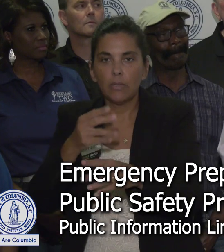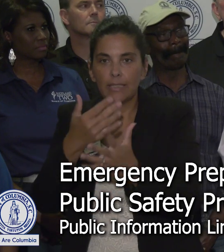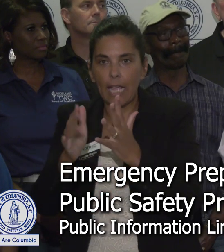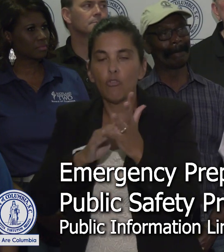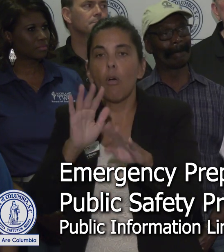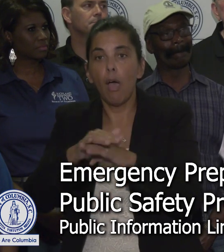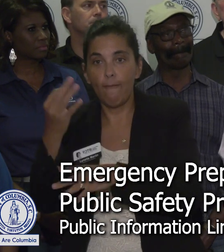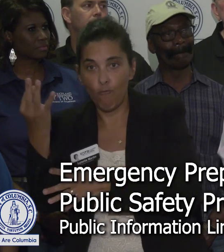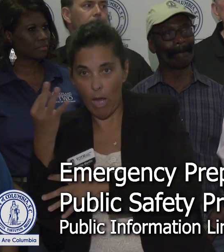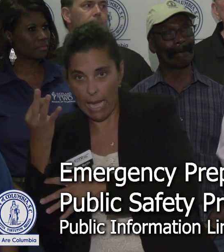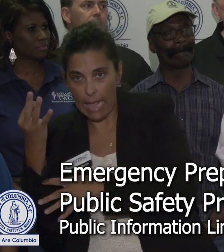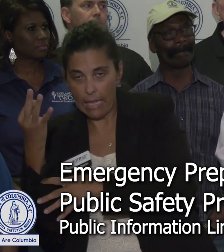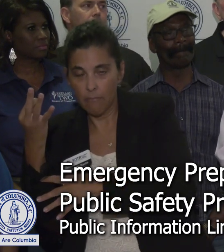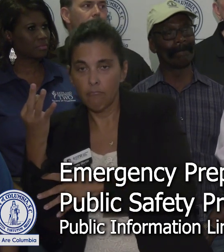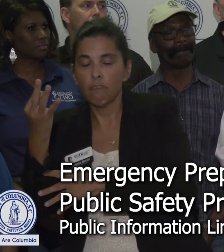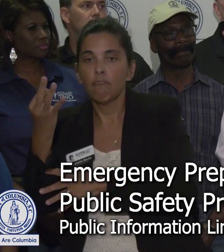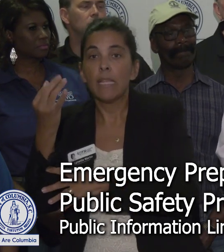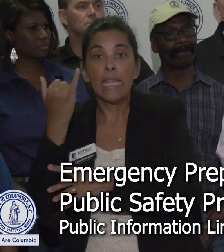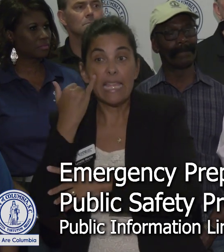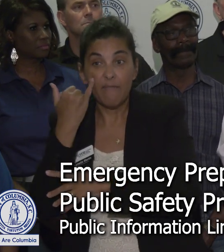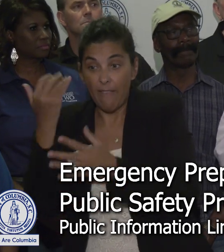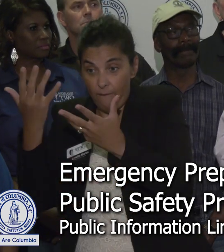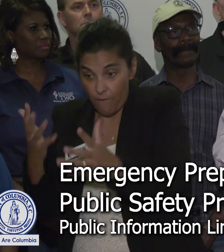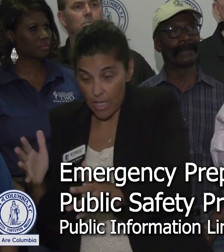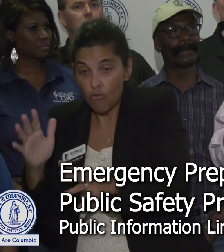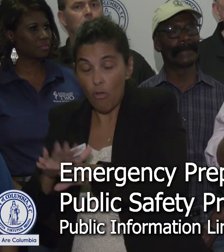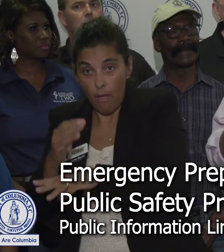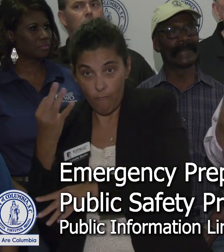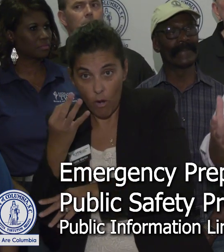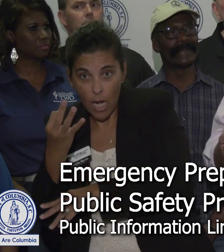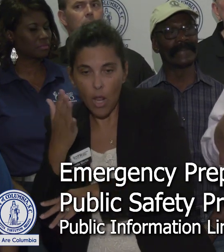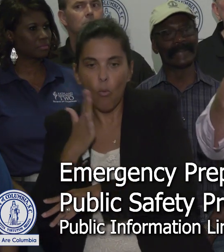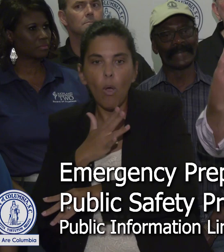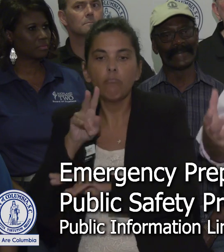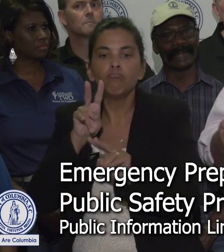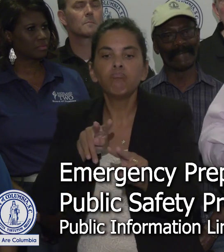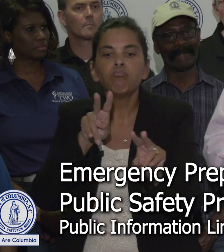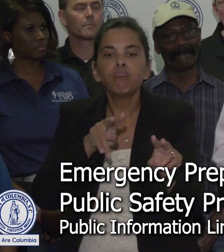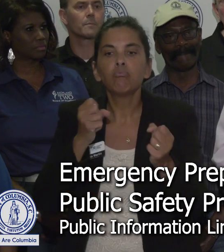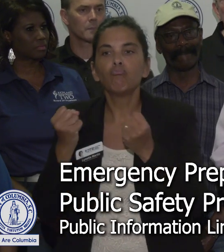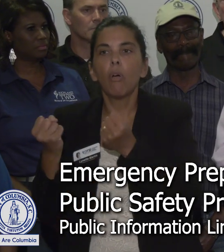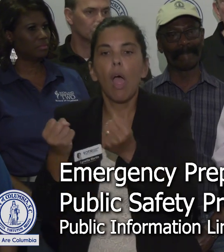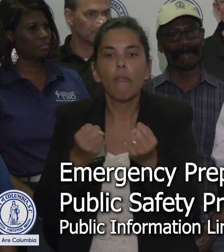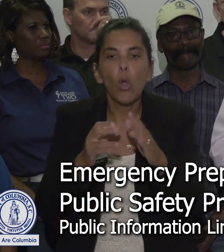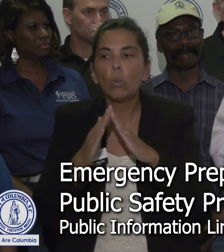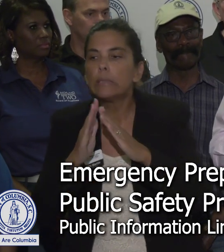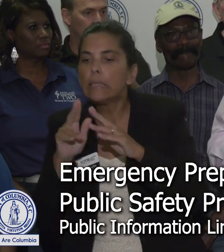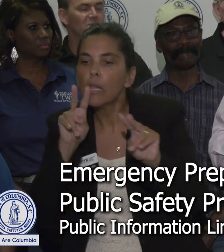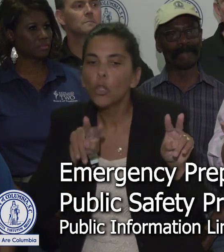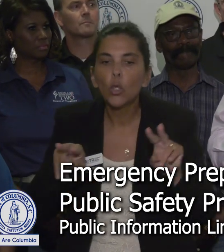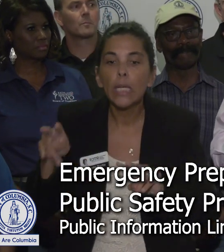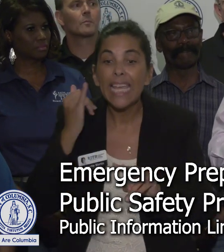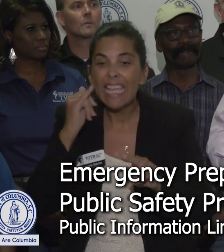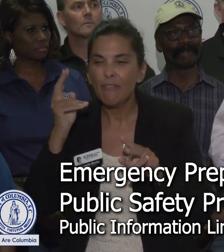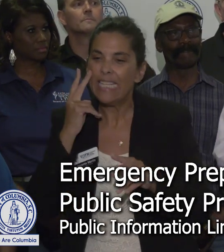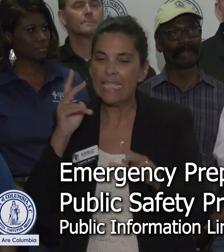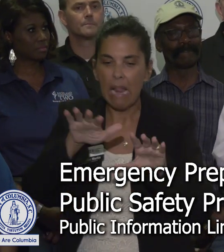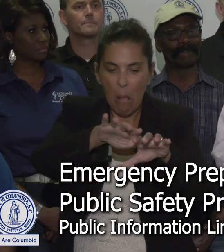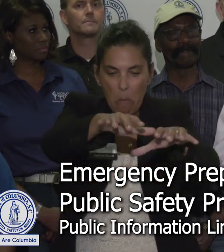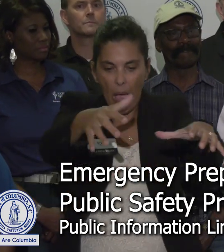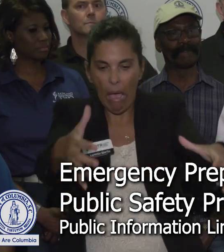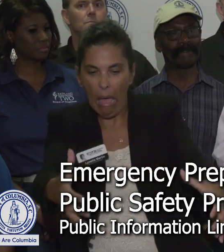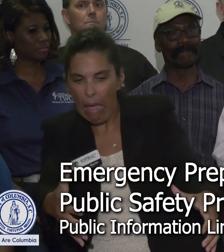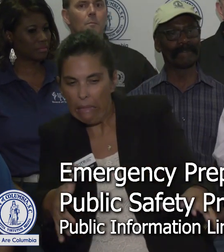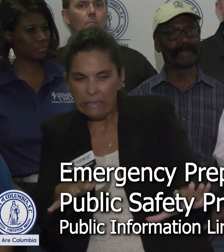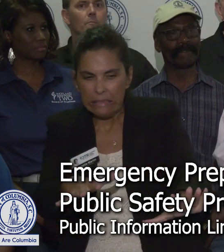if they finish their Friday collection route on their trash, they will be going and looking at areas in the city to make sure that if any piles are out there that we